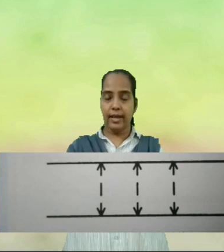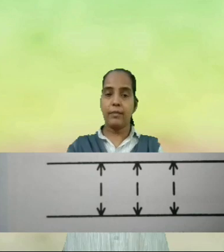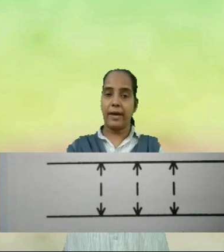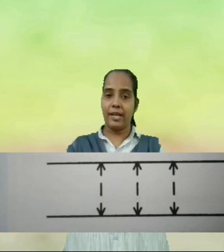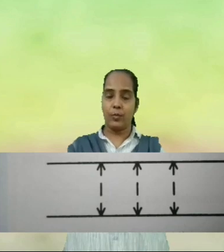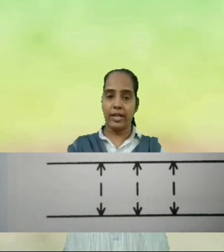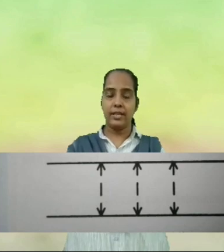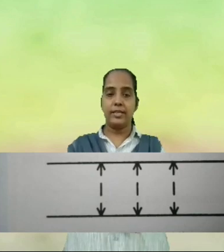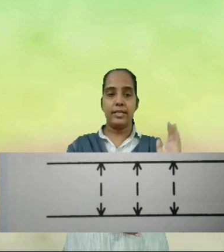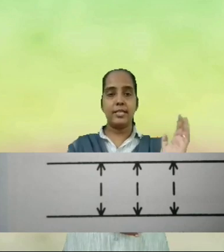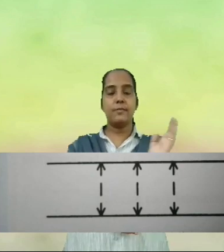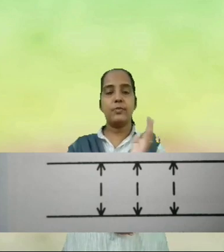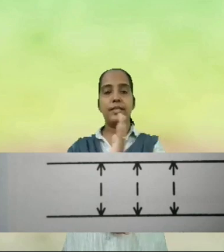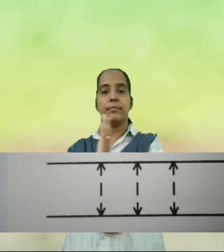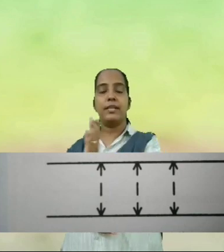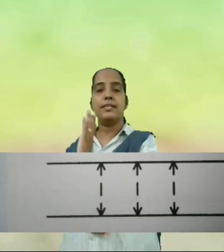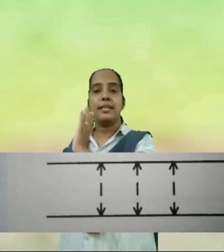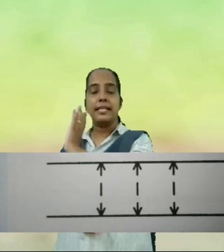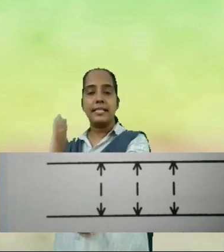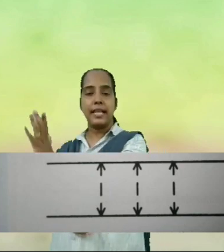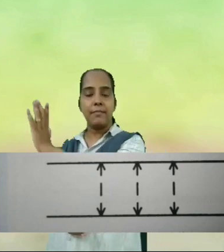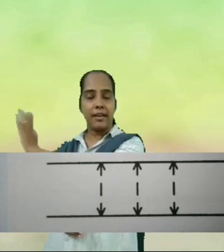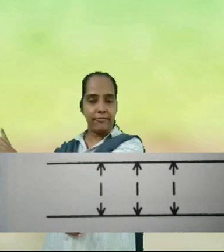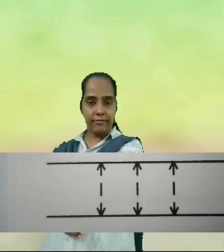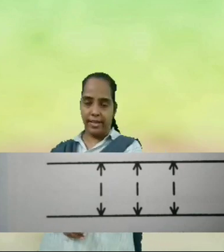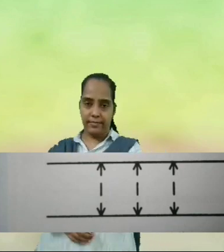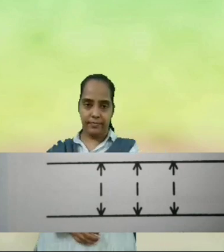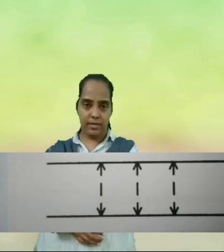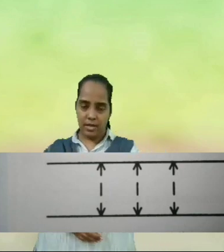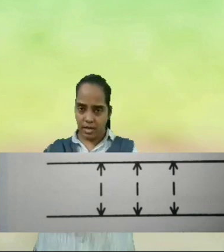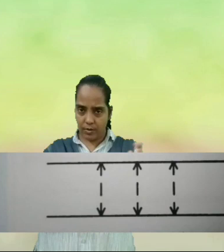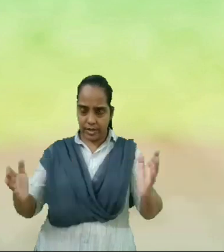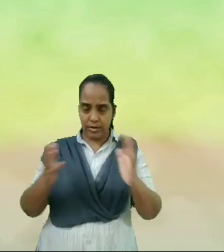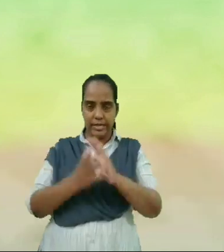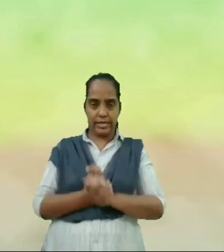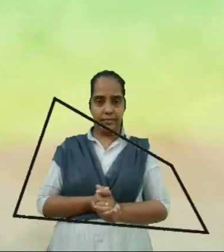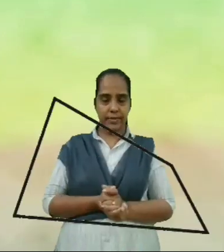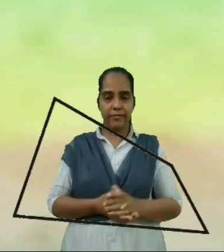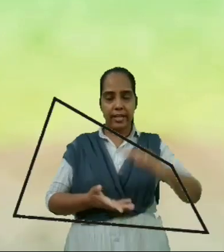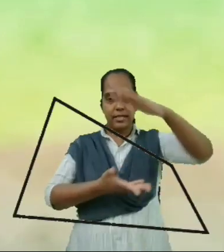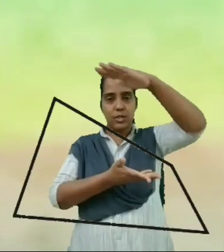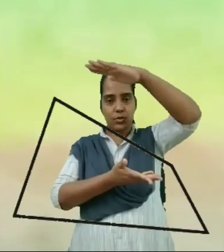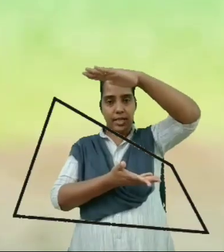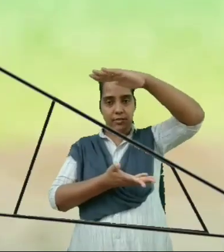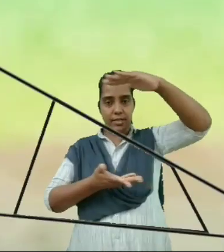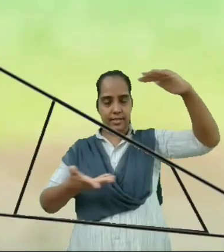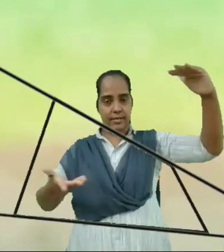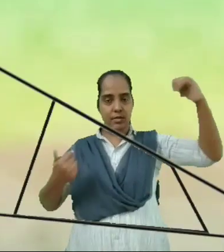are parallel. Why? The distance between them is same everywhere. Now look at quadrilateral. If I extend the two sides of this, what